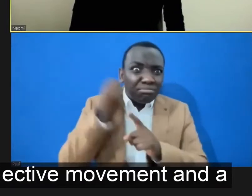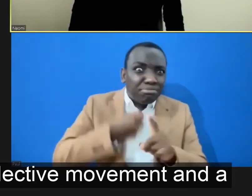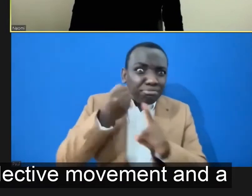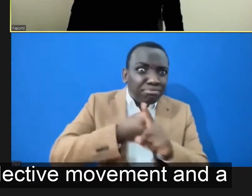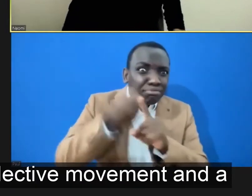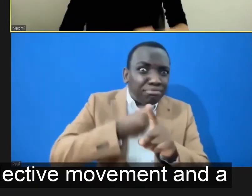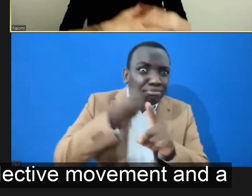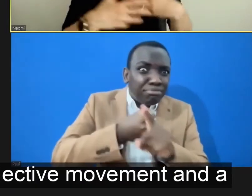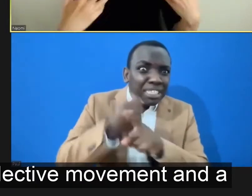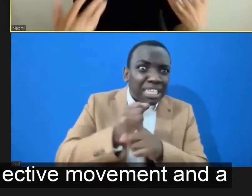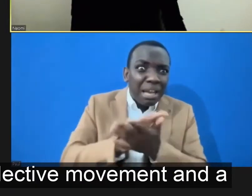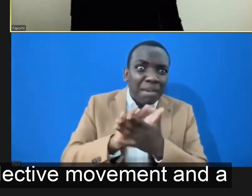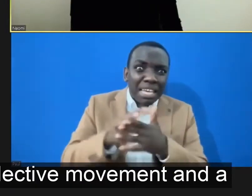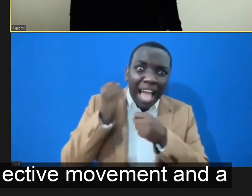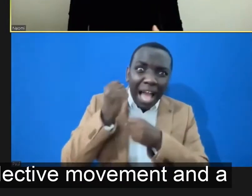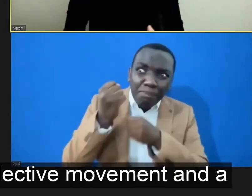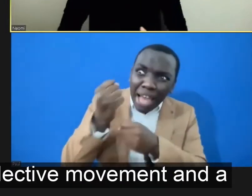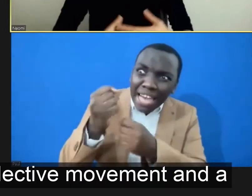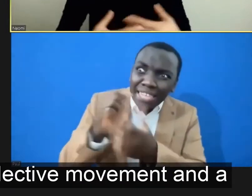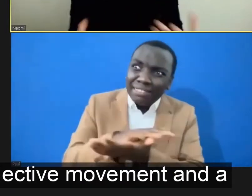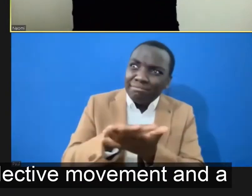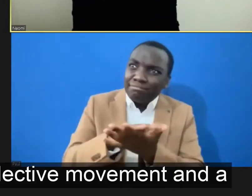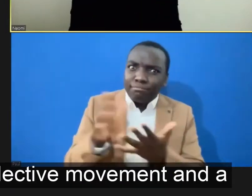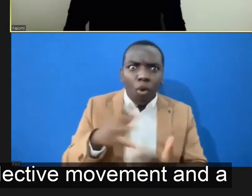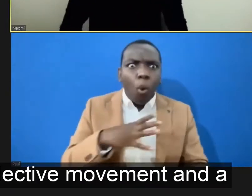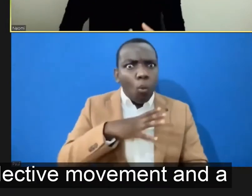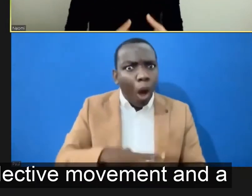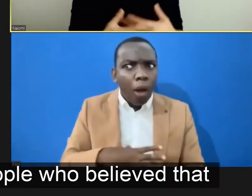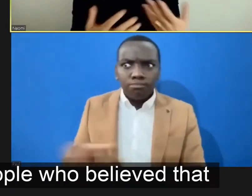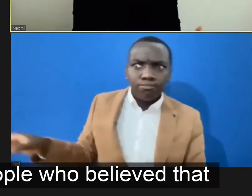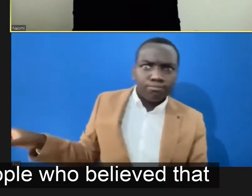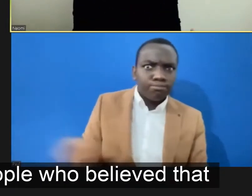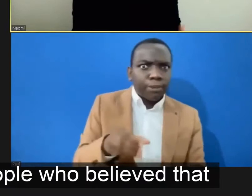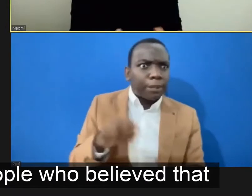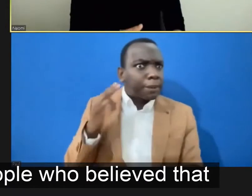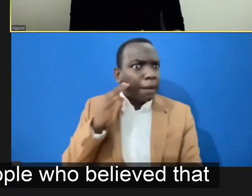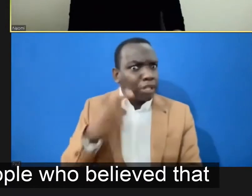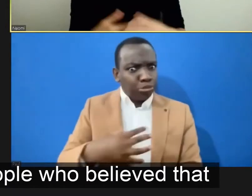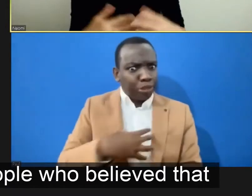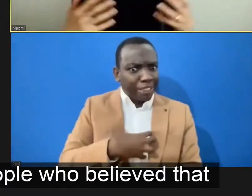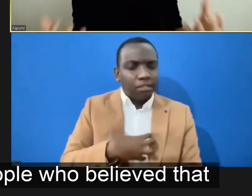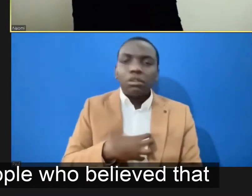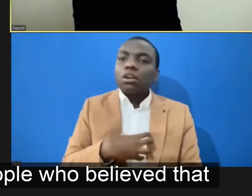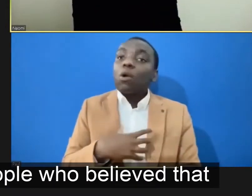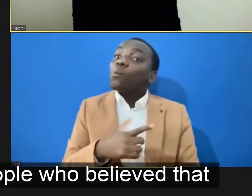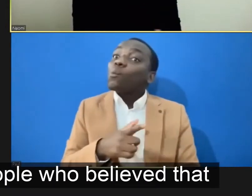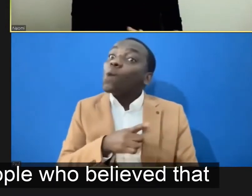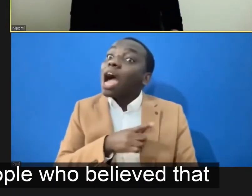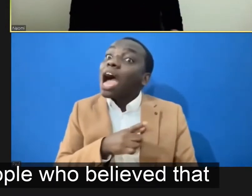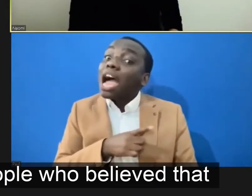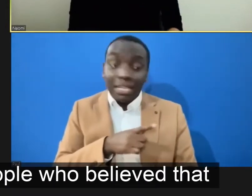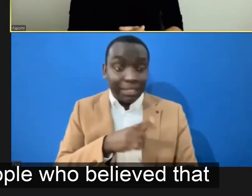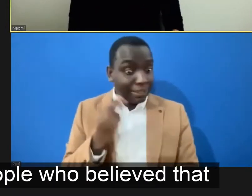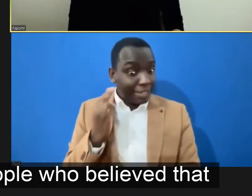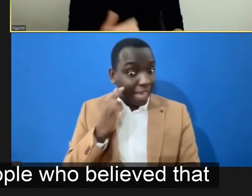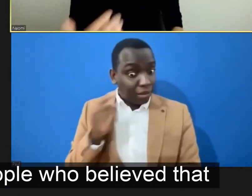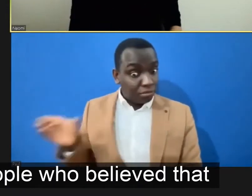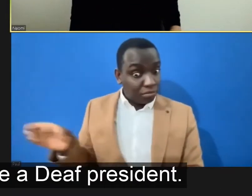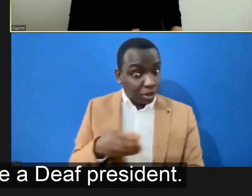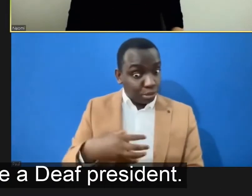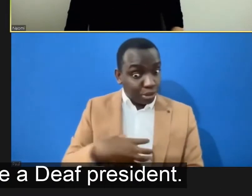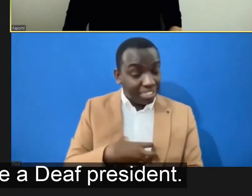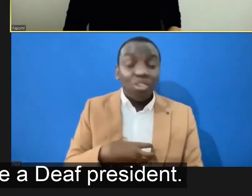That was an example of a collective movement and a campaign by many deaf people who believed that